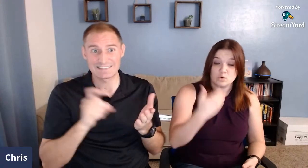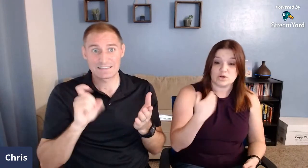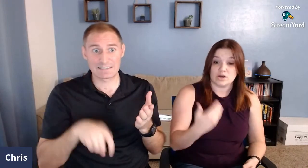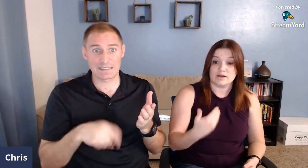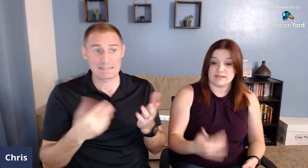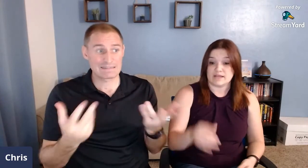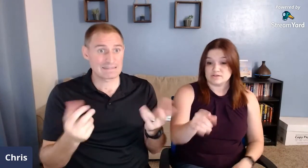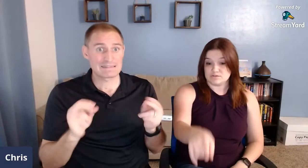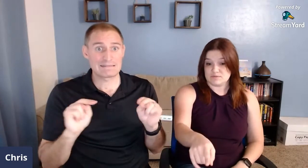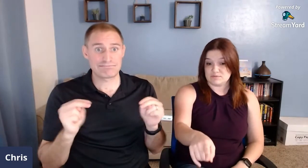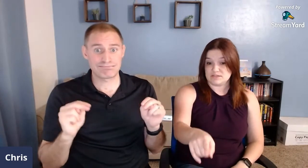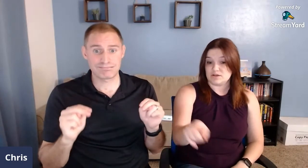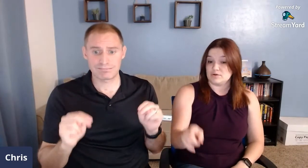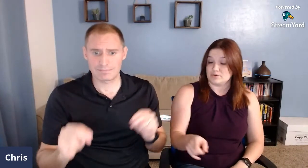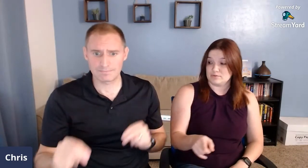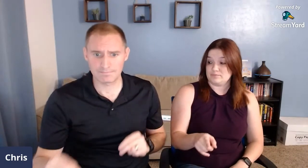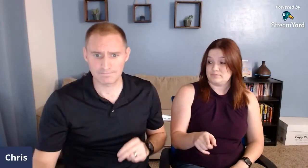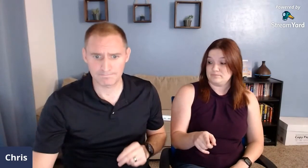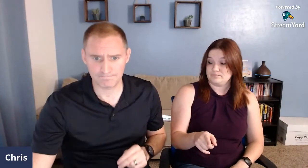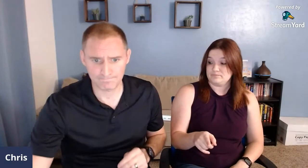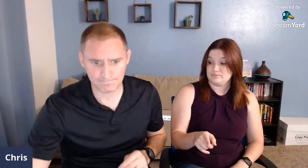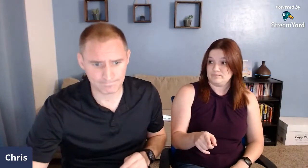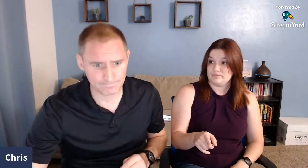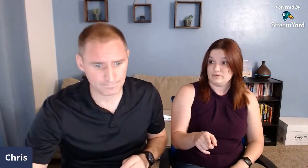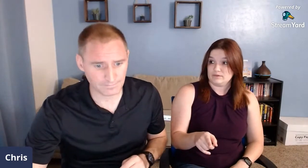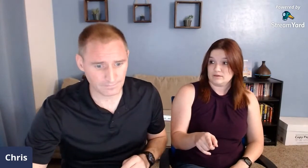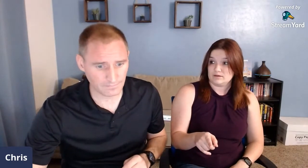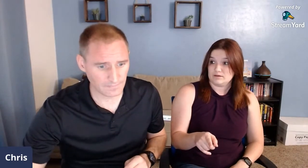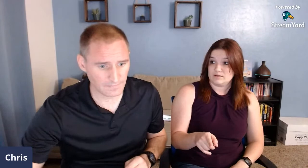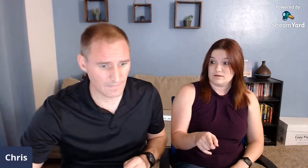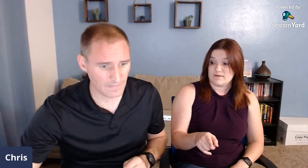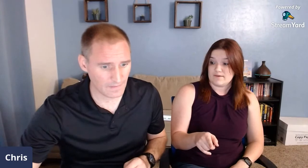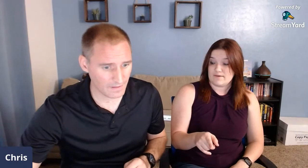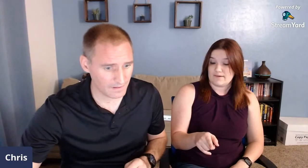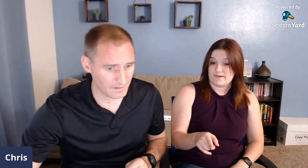had to work on that. Do people need to go in a group?